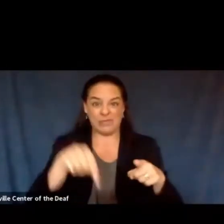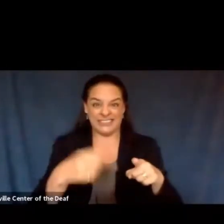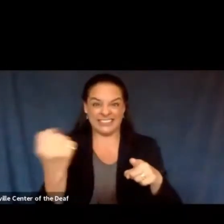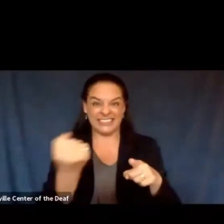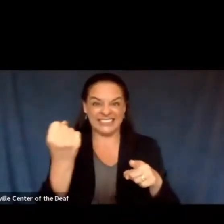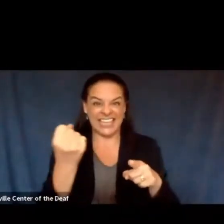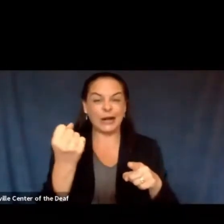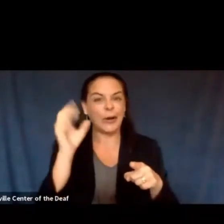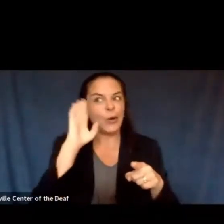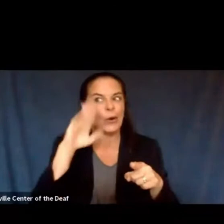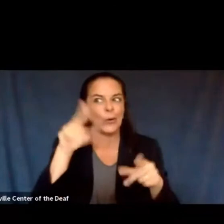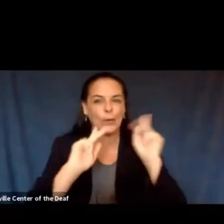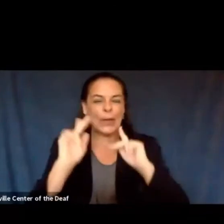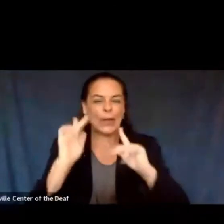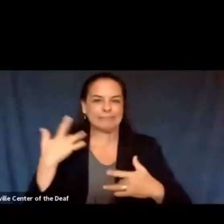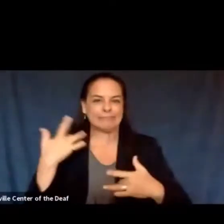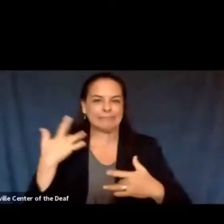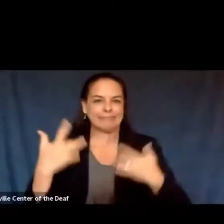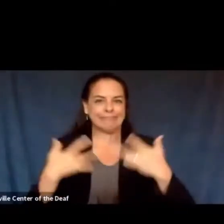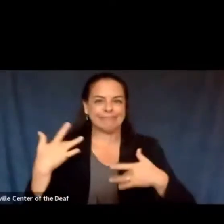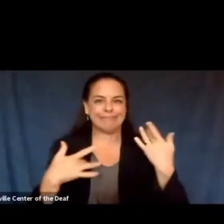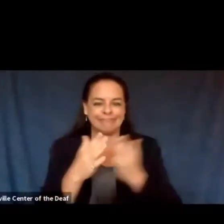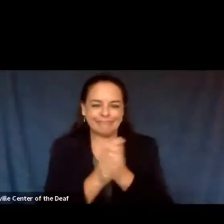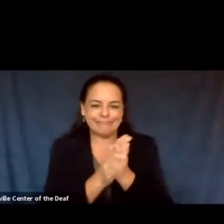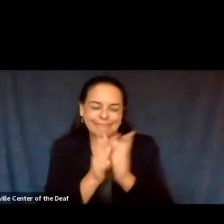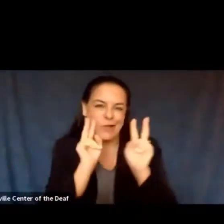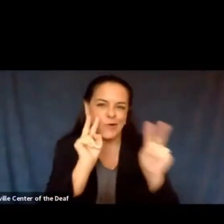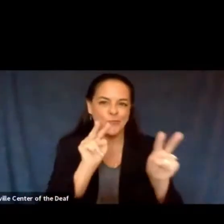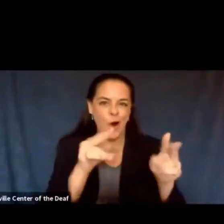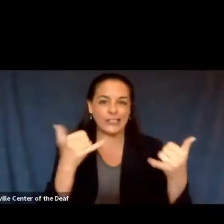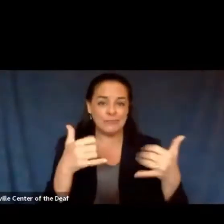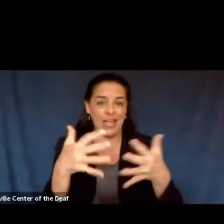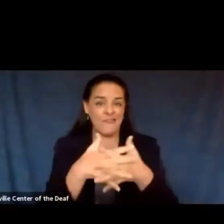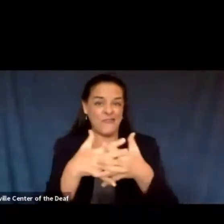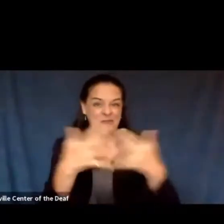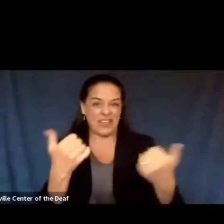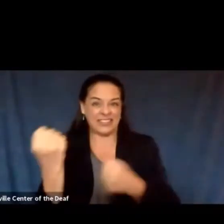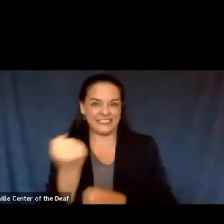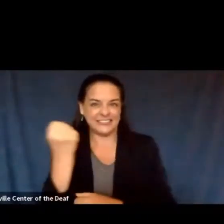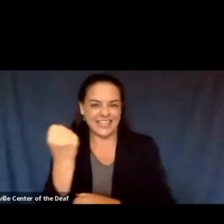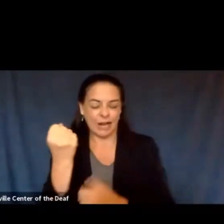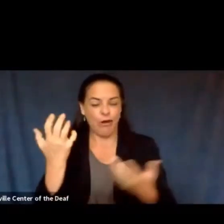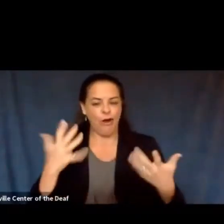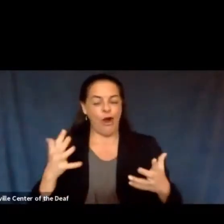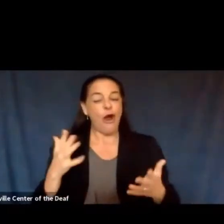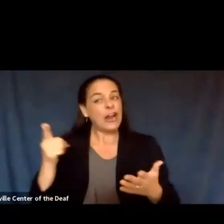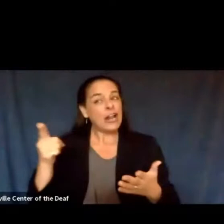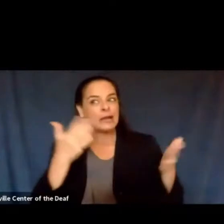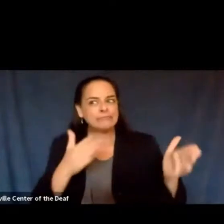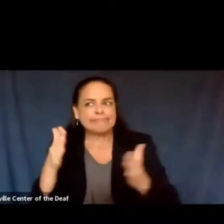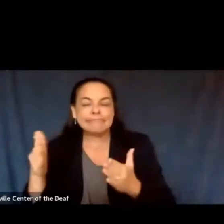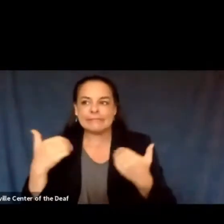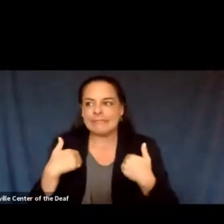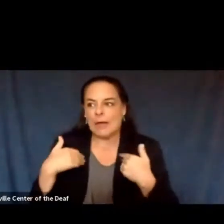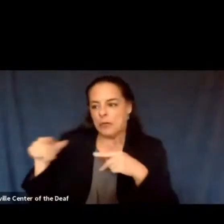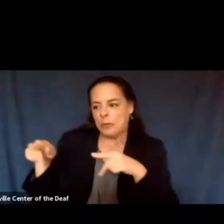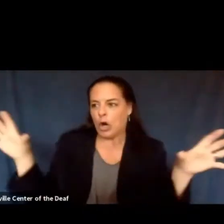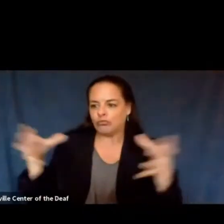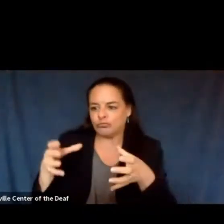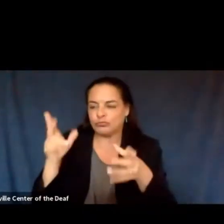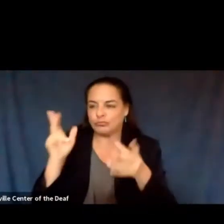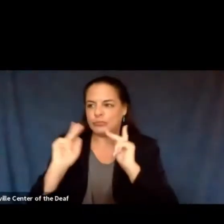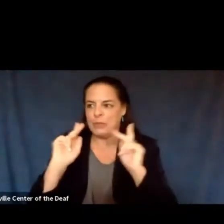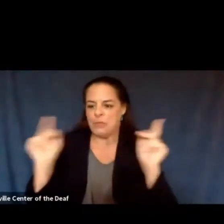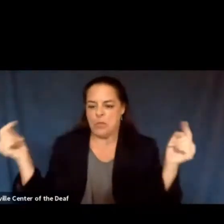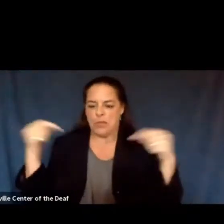are excited to see them play this Saturday and are already likely planning on hosting or attending